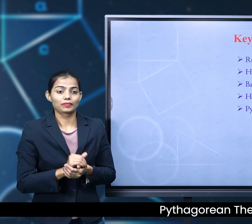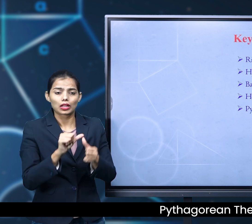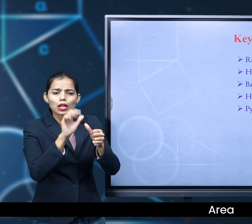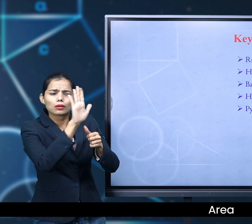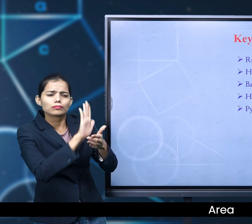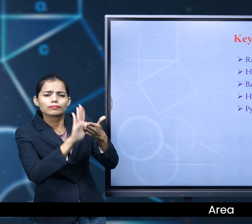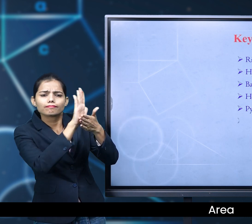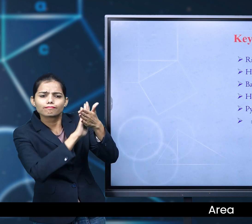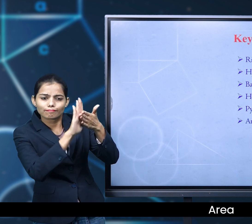area,